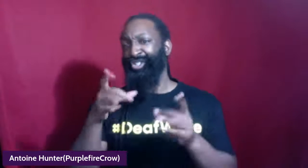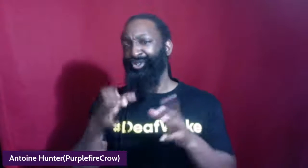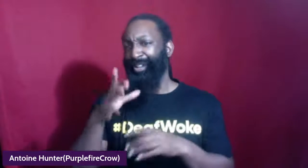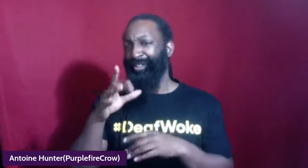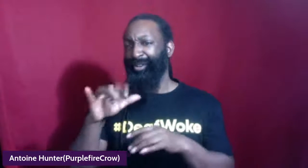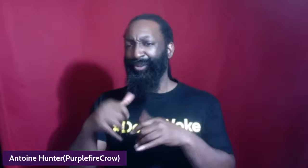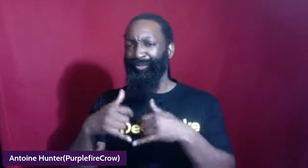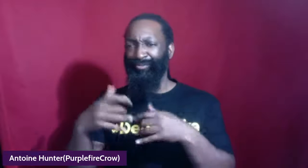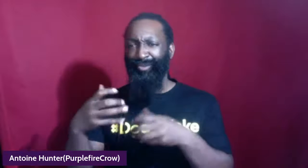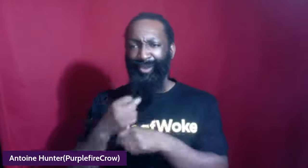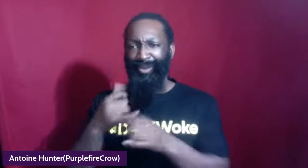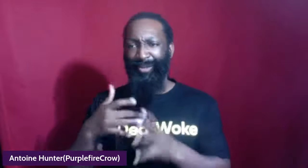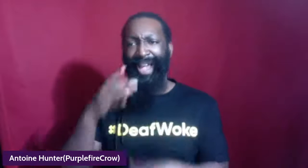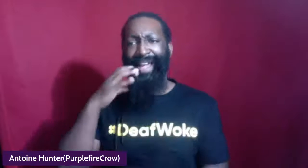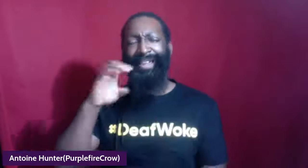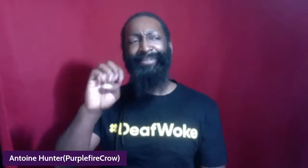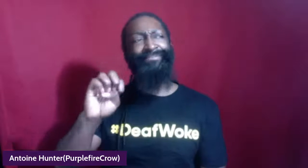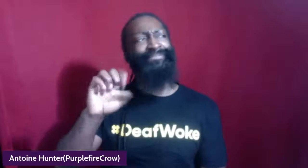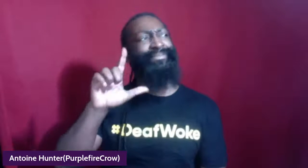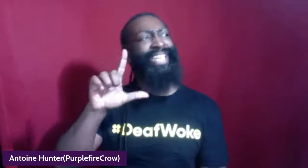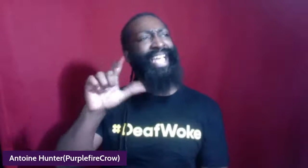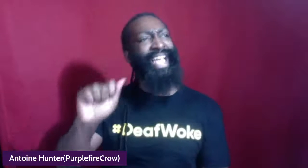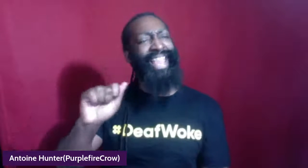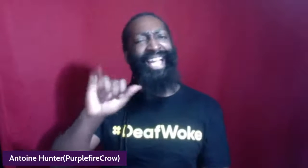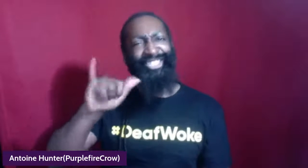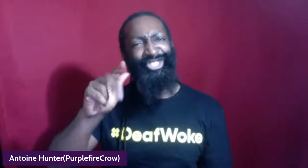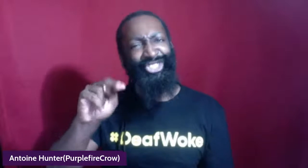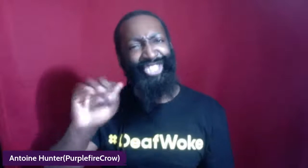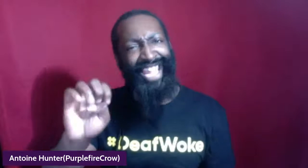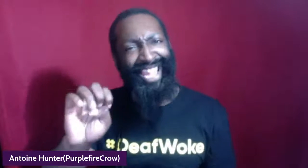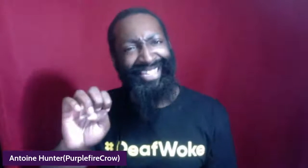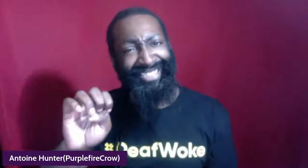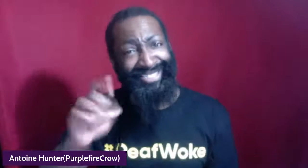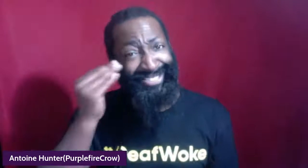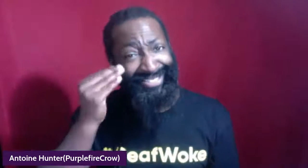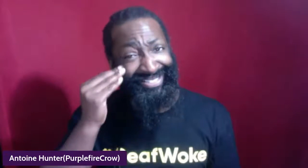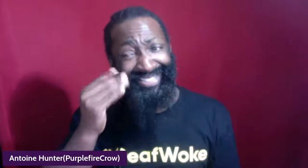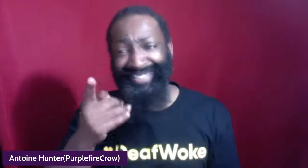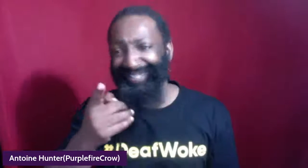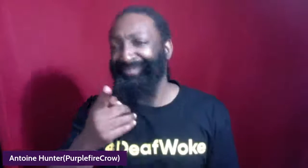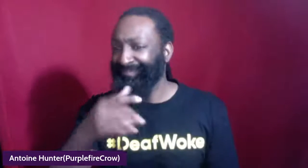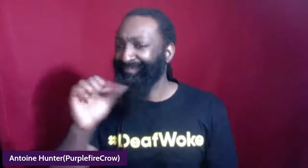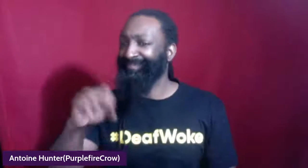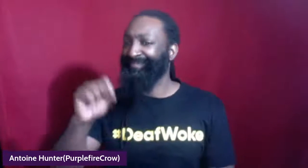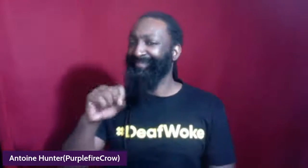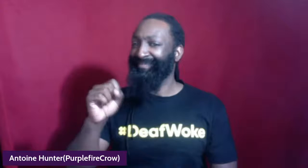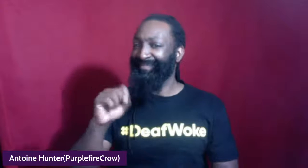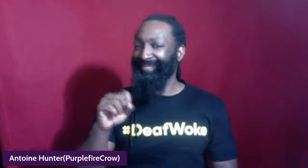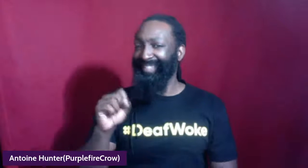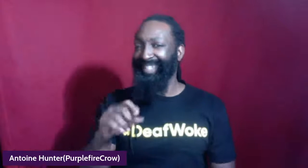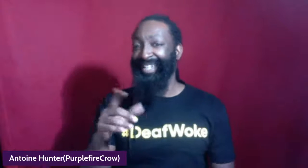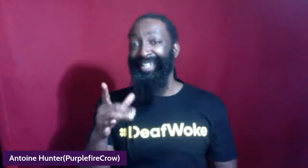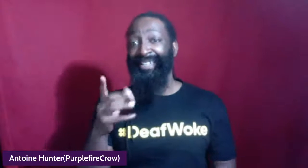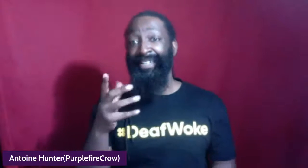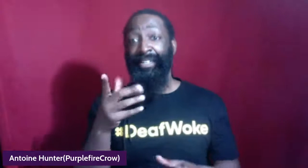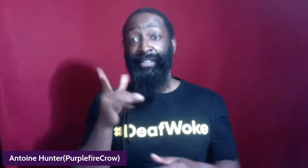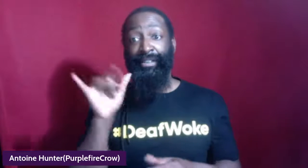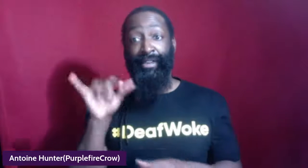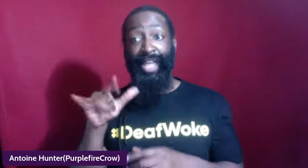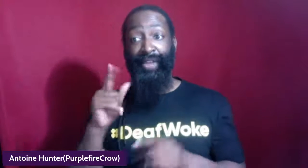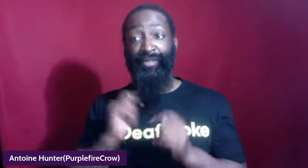Also, she acted as Sophie, directed by award-winning director Elena